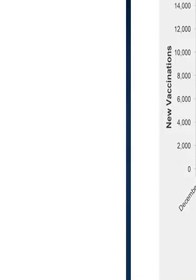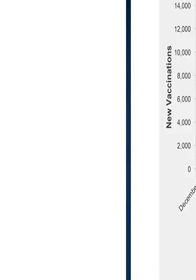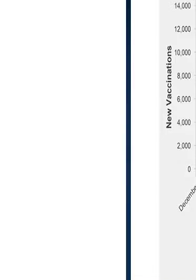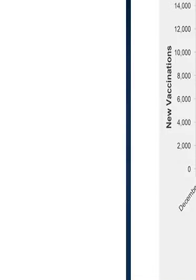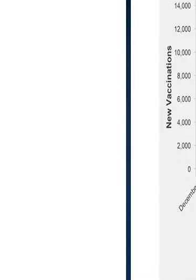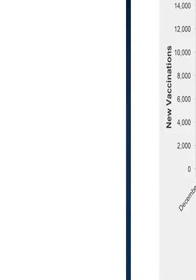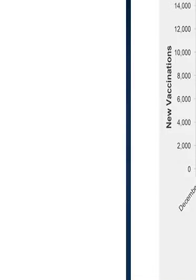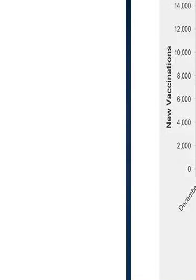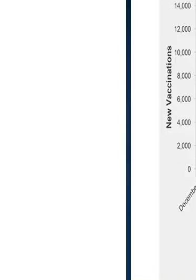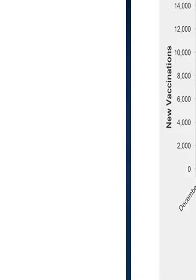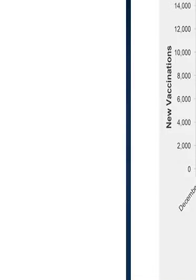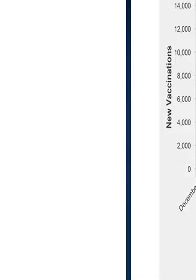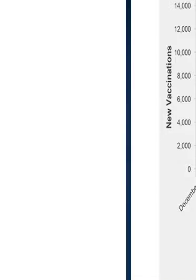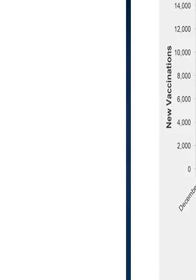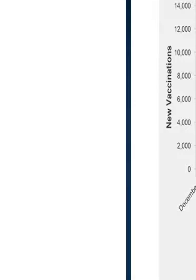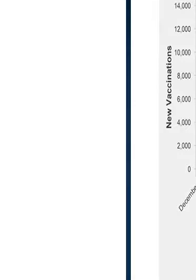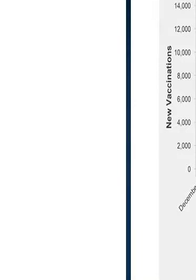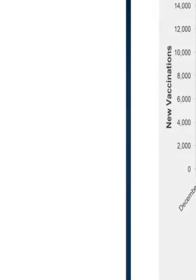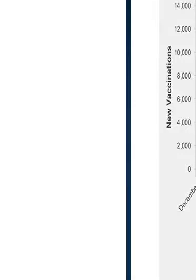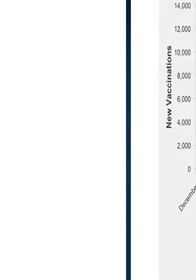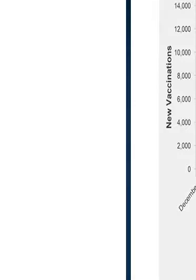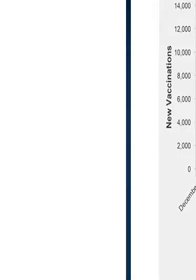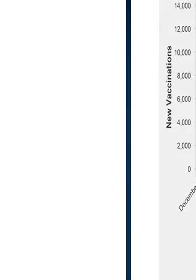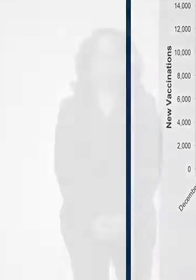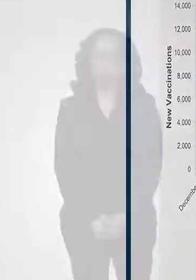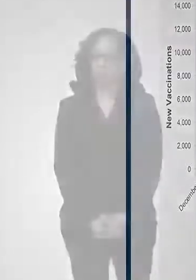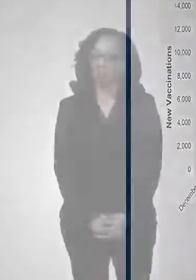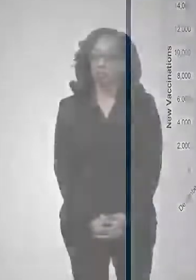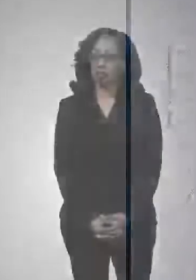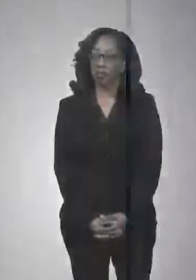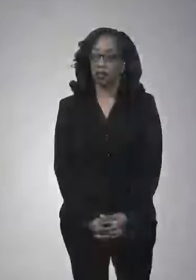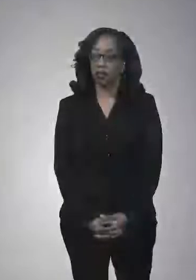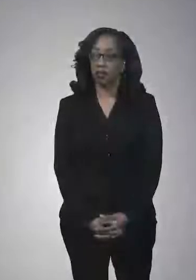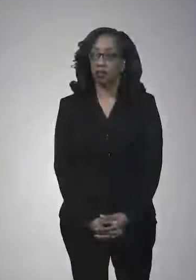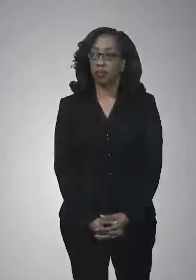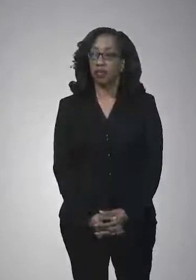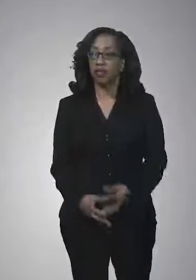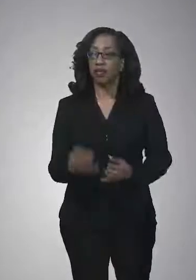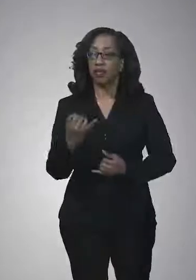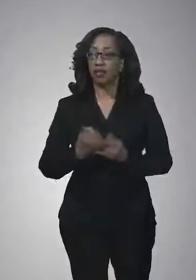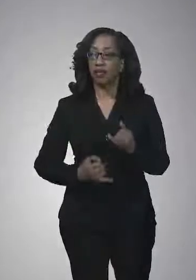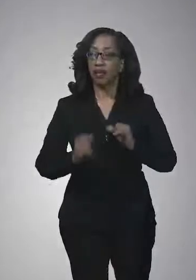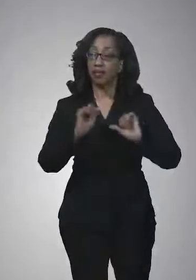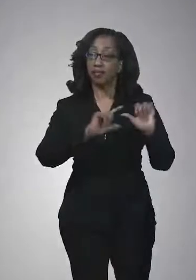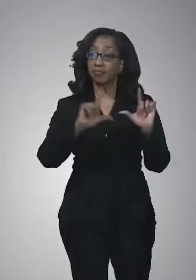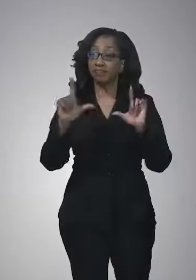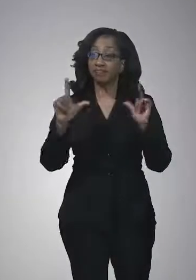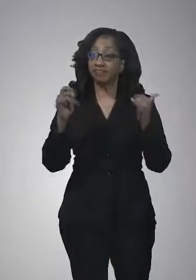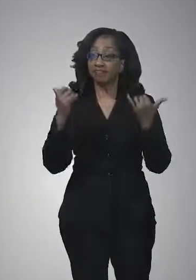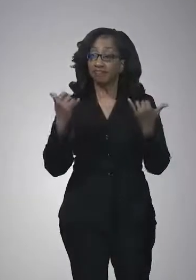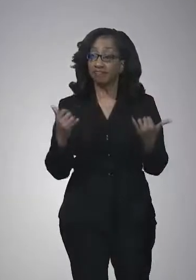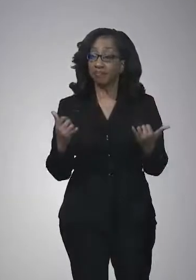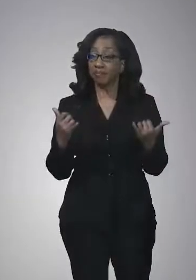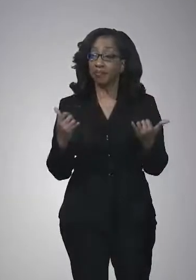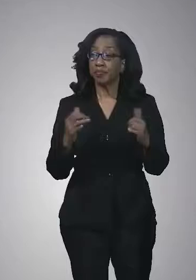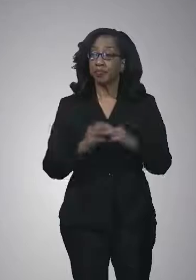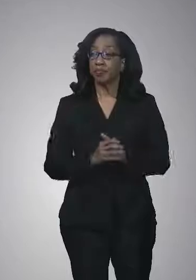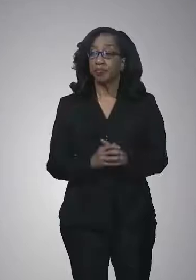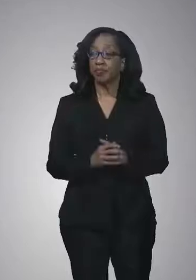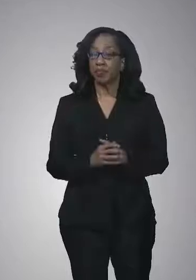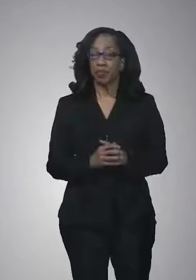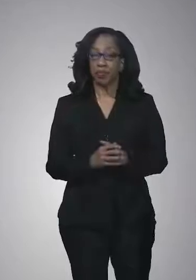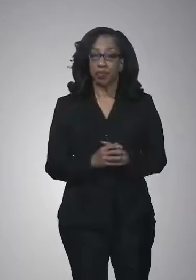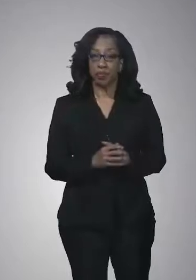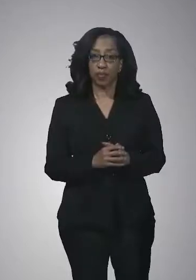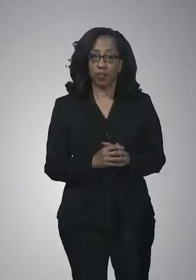to reach our vaccination goal. This is the last of my slides for today, but what I would say is that